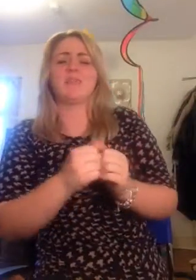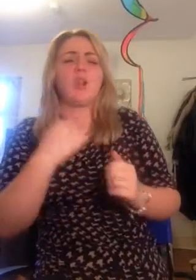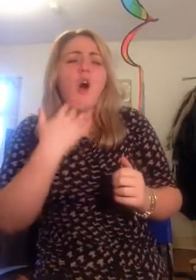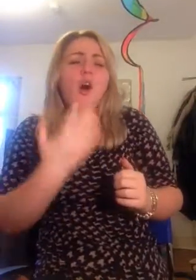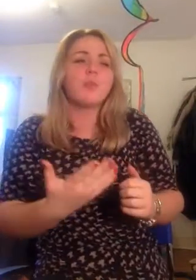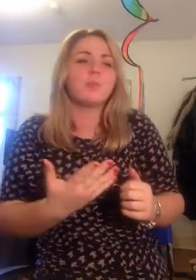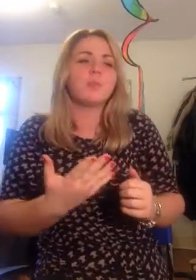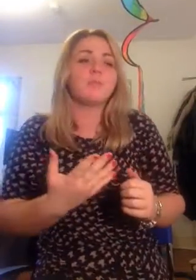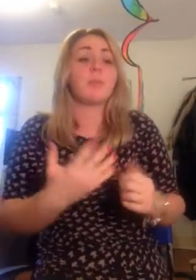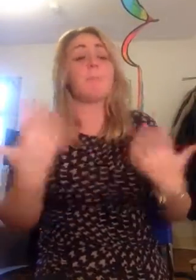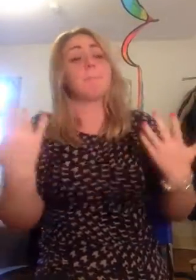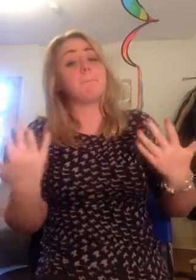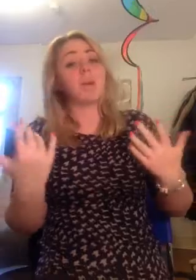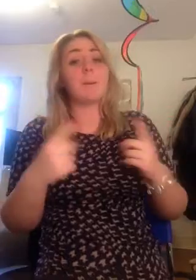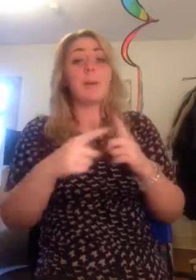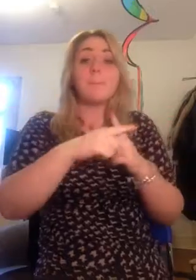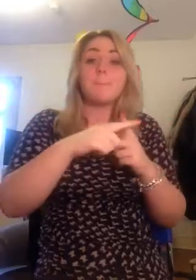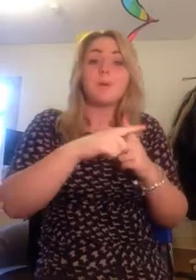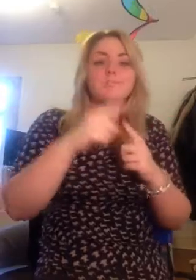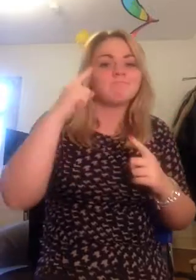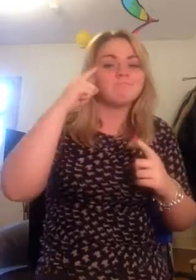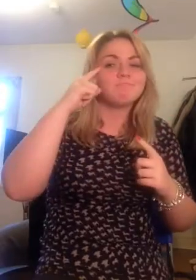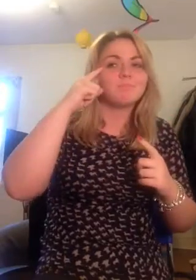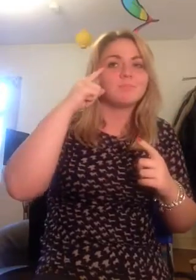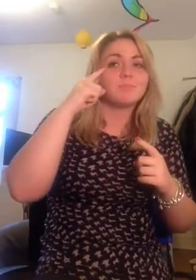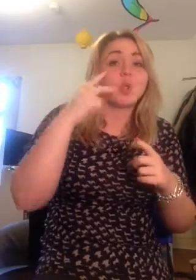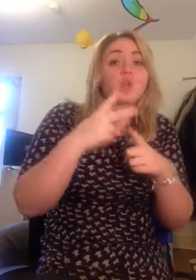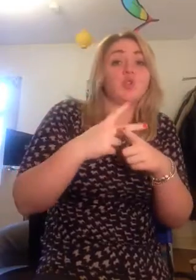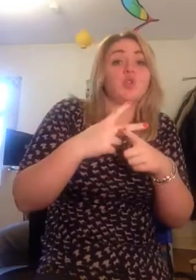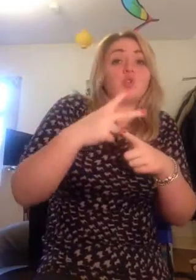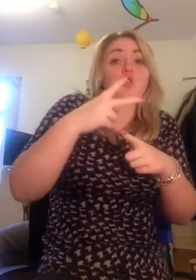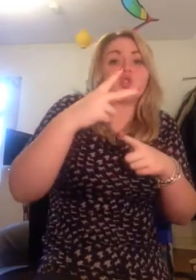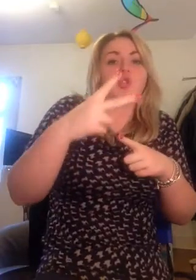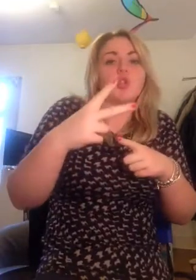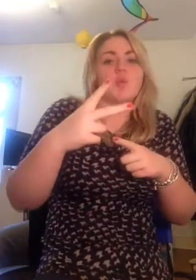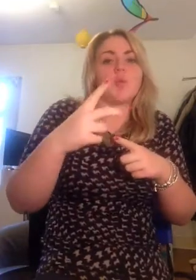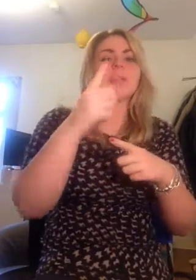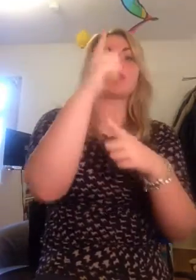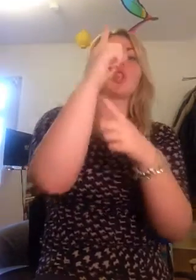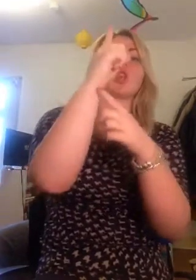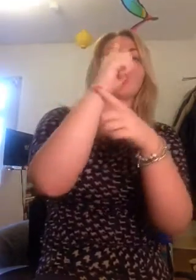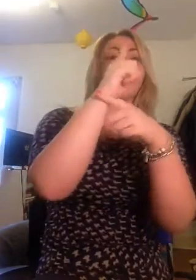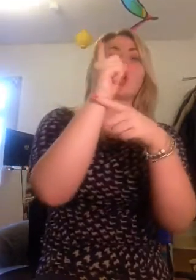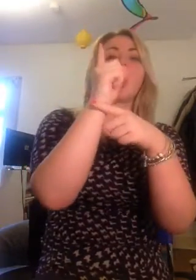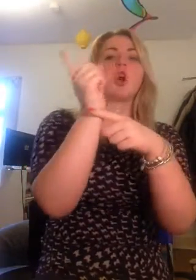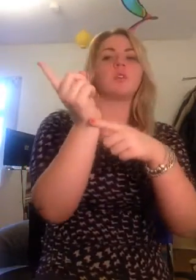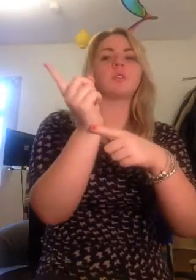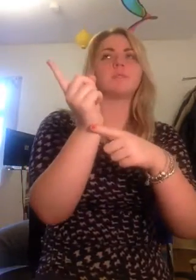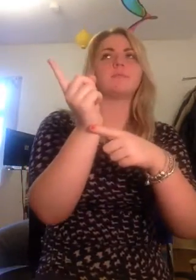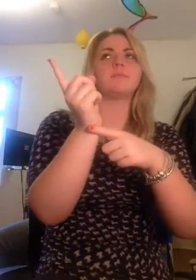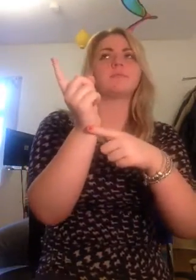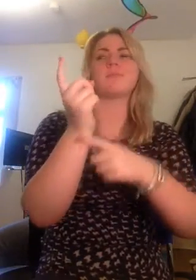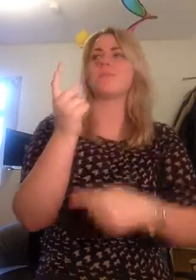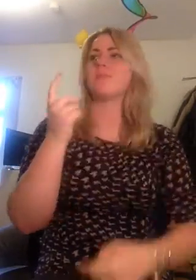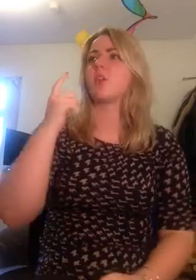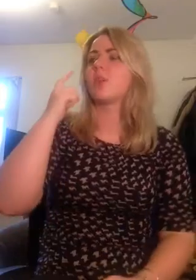it another 2 weeks left before the clocks go, let me think, backwards, forwards, when it gets lighter